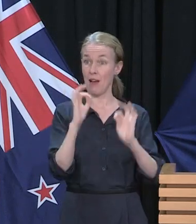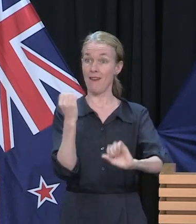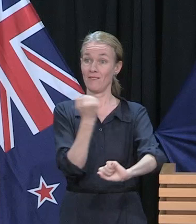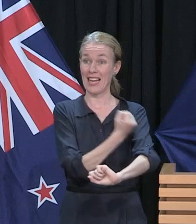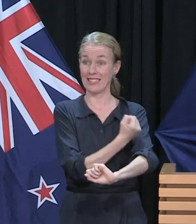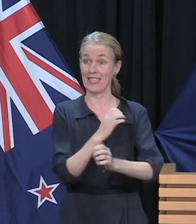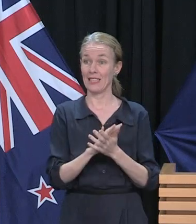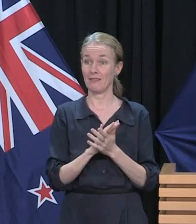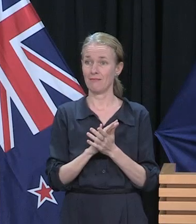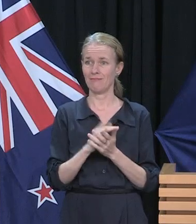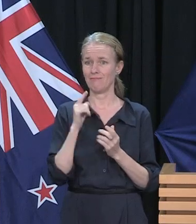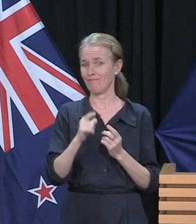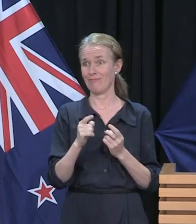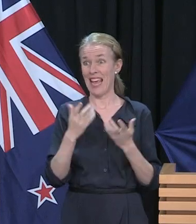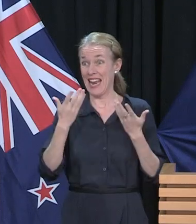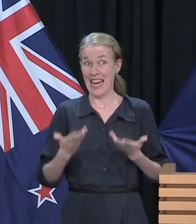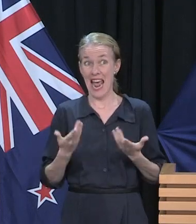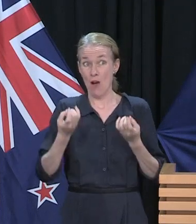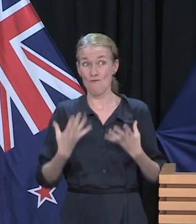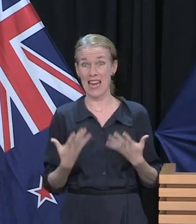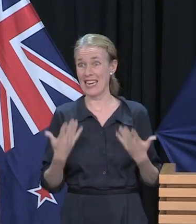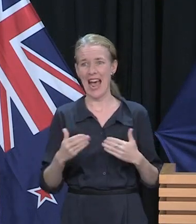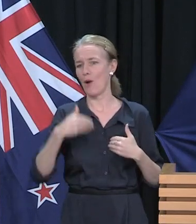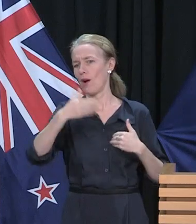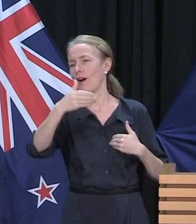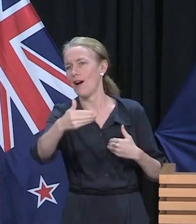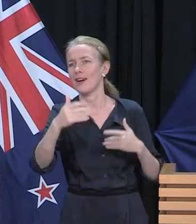Those decisions are a long way away at this point.